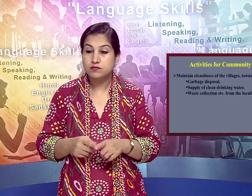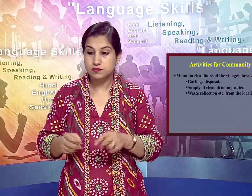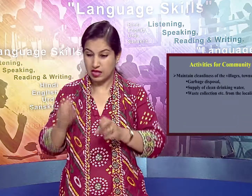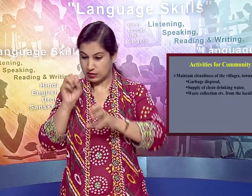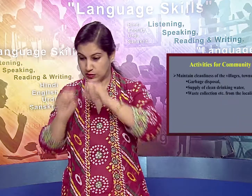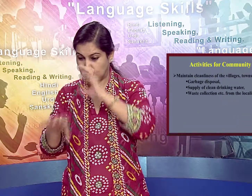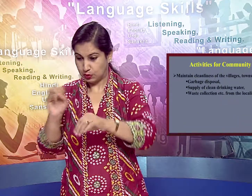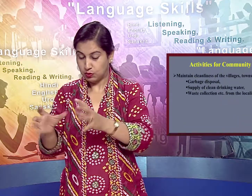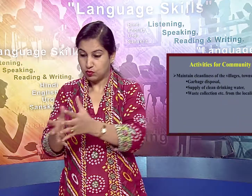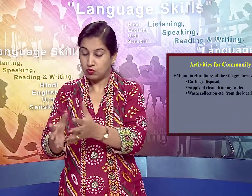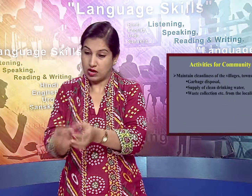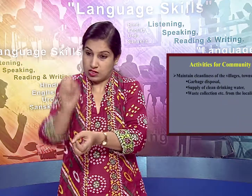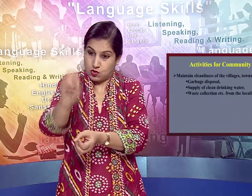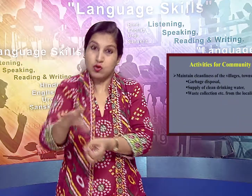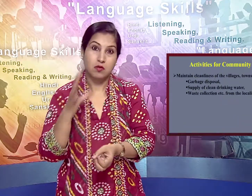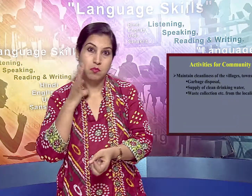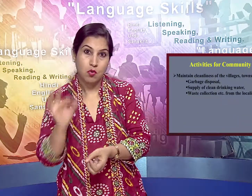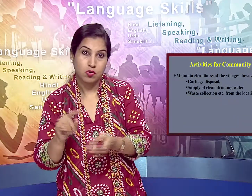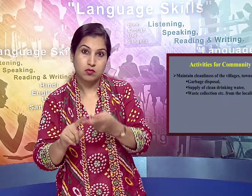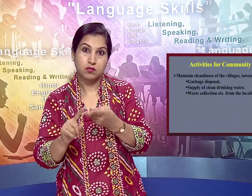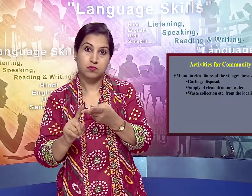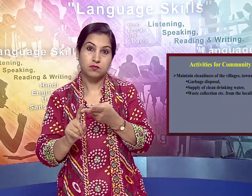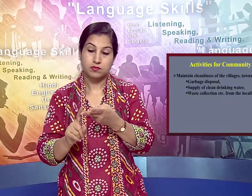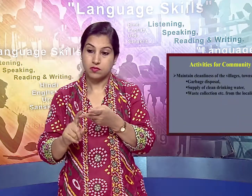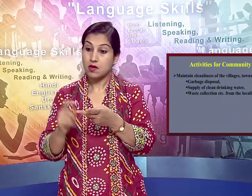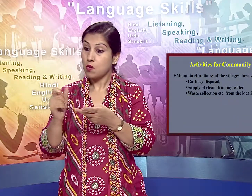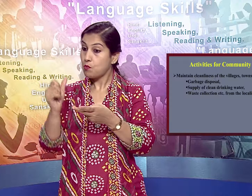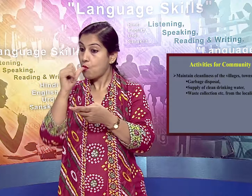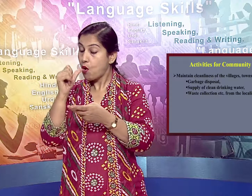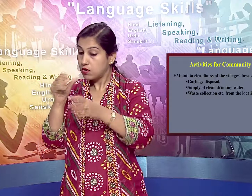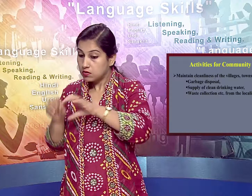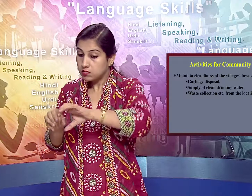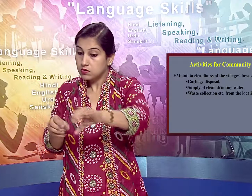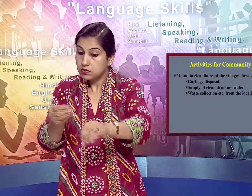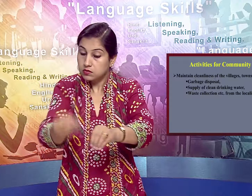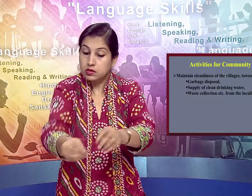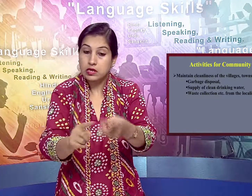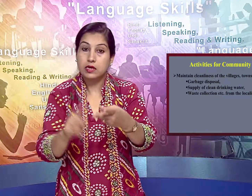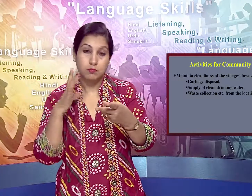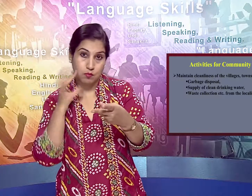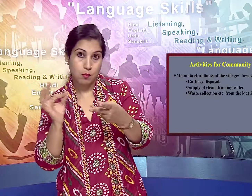Garbage disposal is important. Supply of clean drinking water is important.